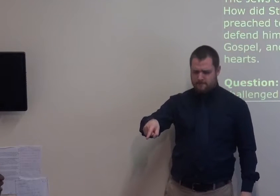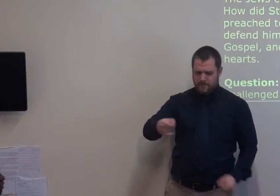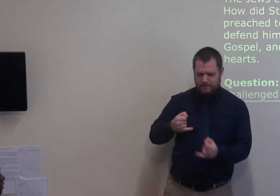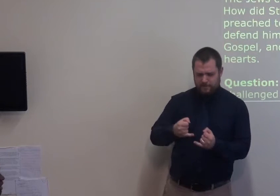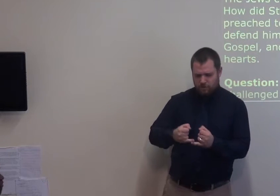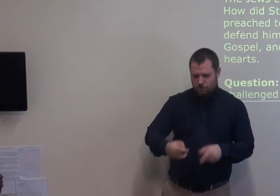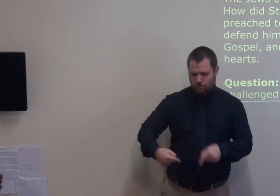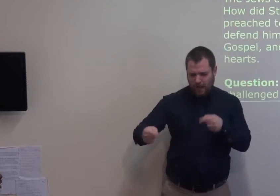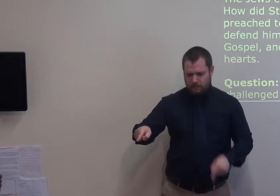How did Stephen reply?